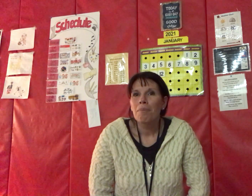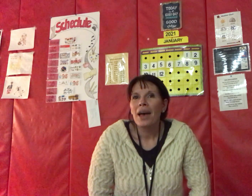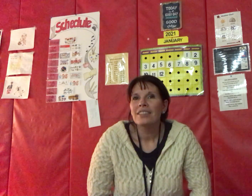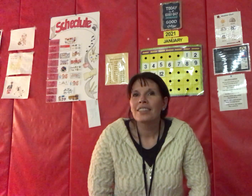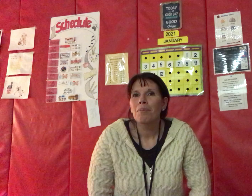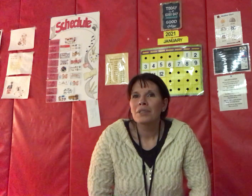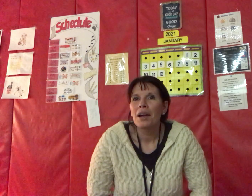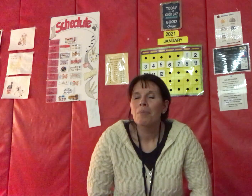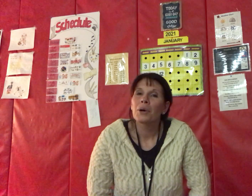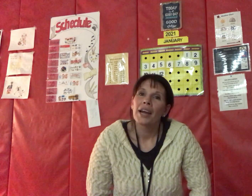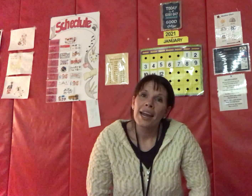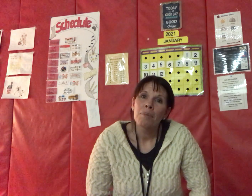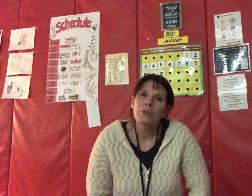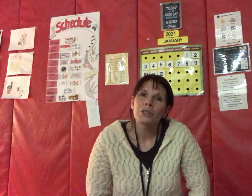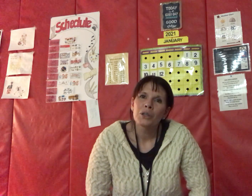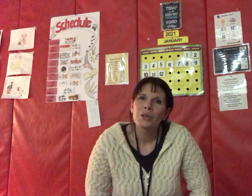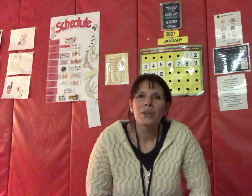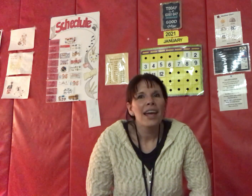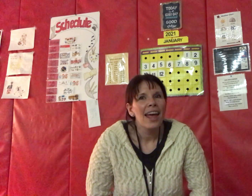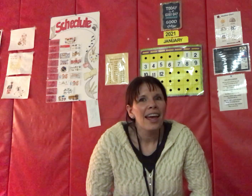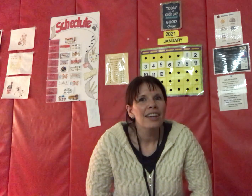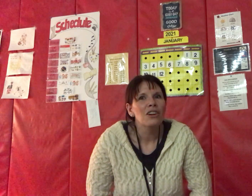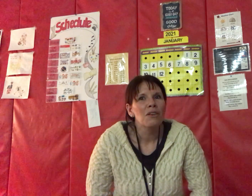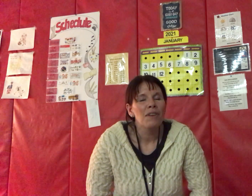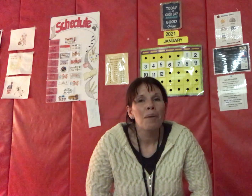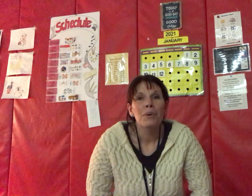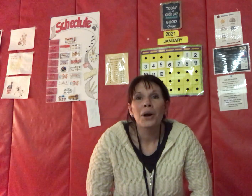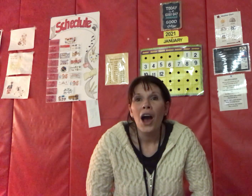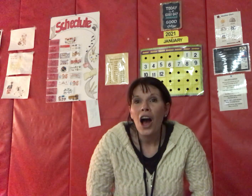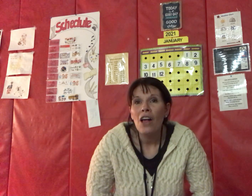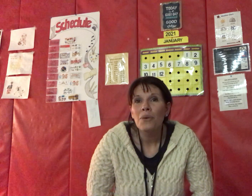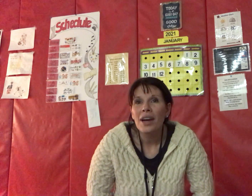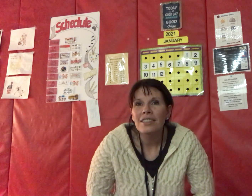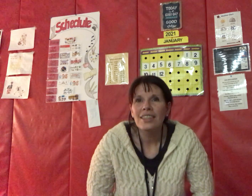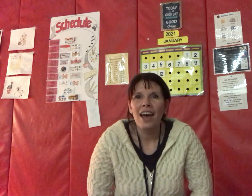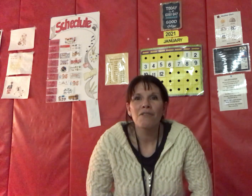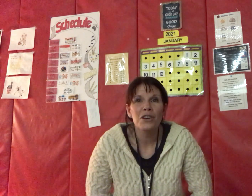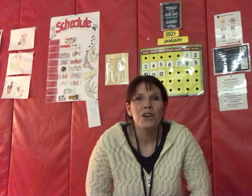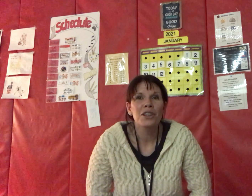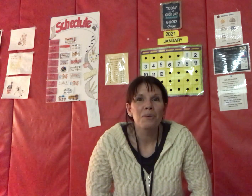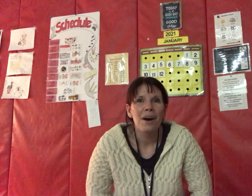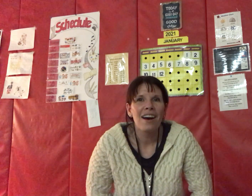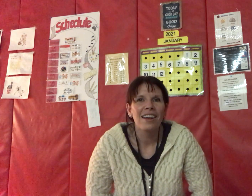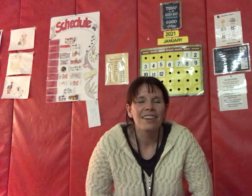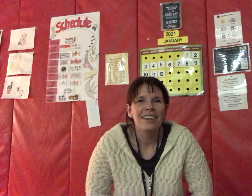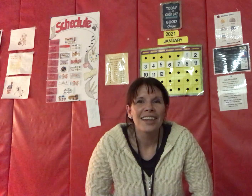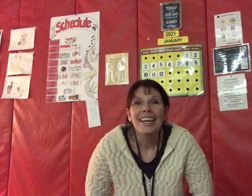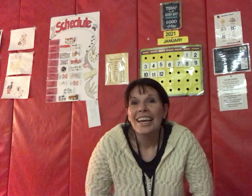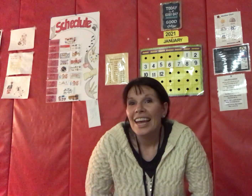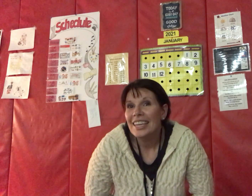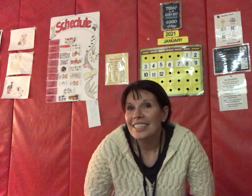past September, April, June, and November. All the rest have 31.